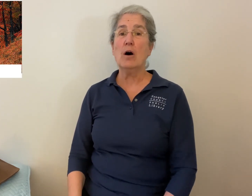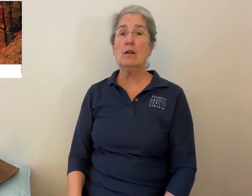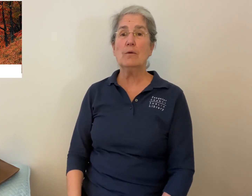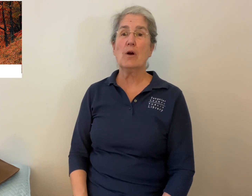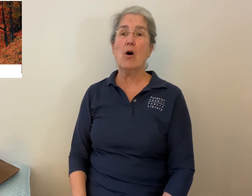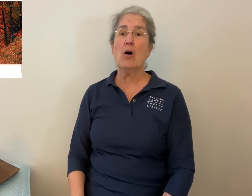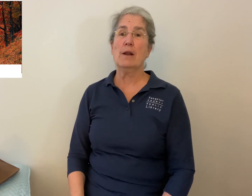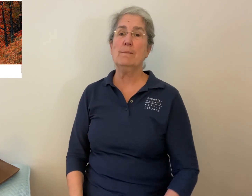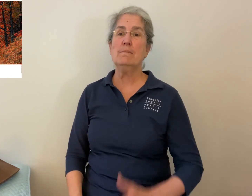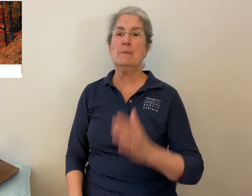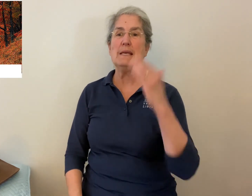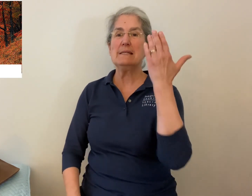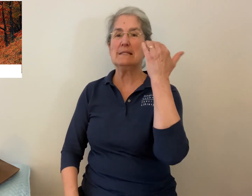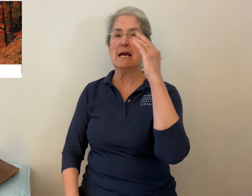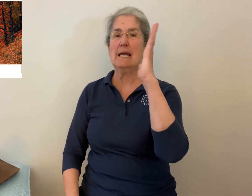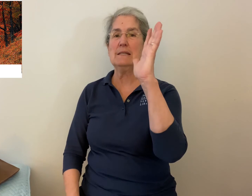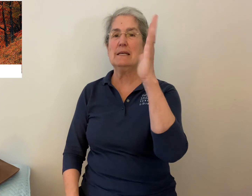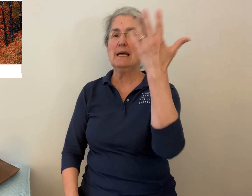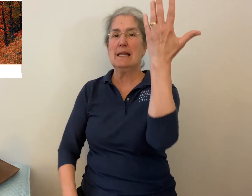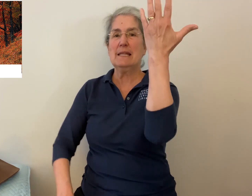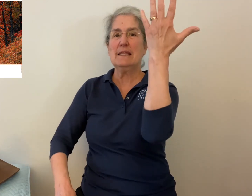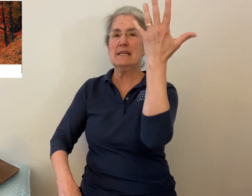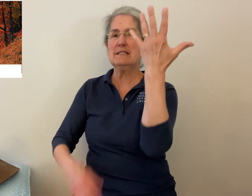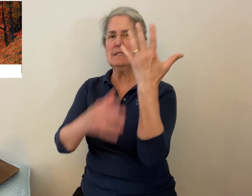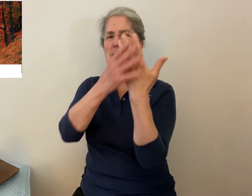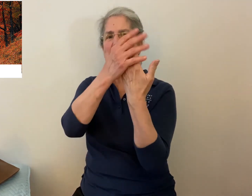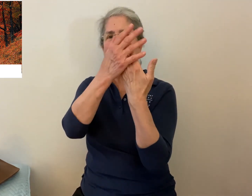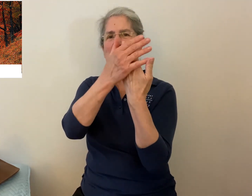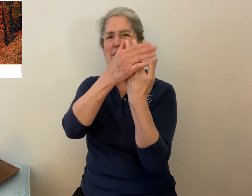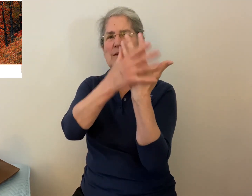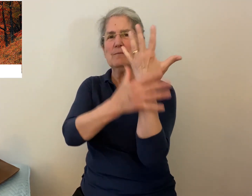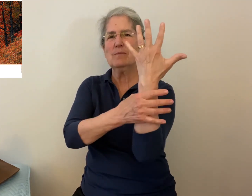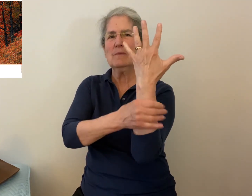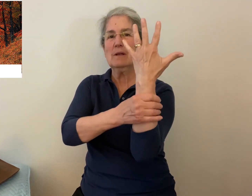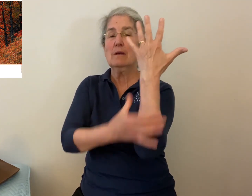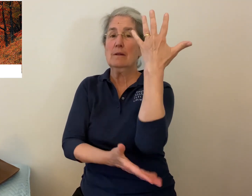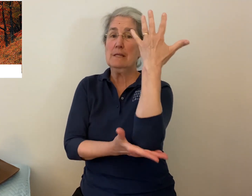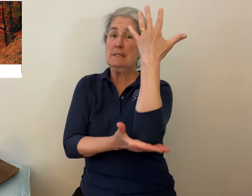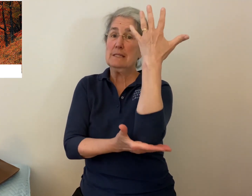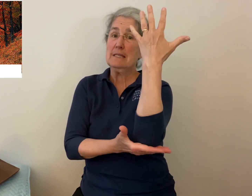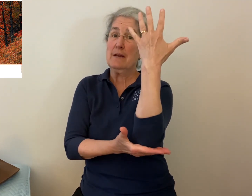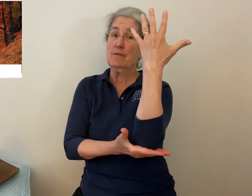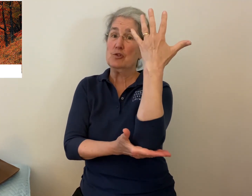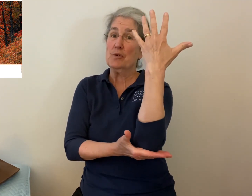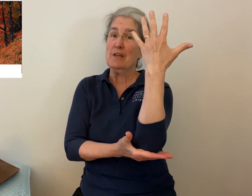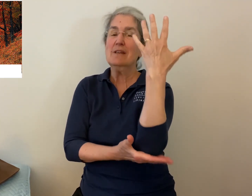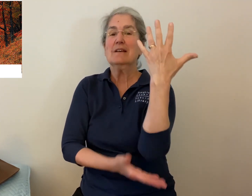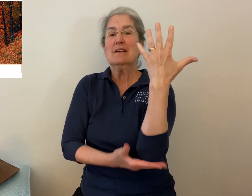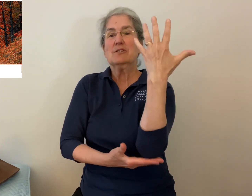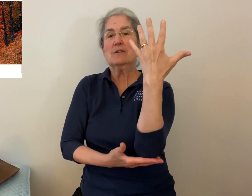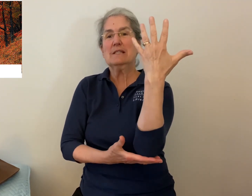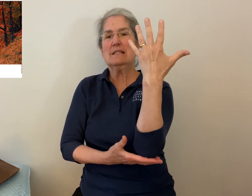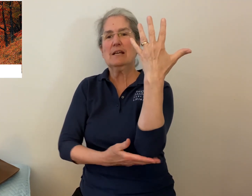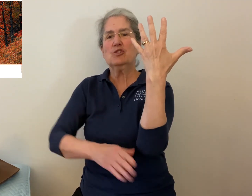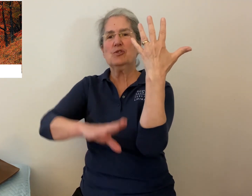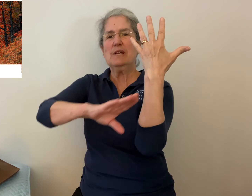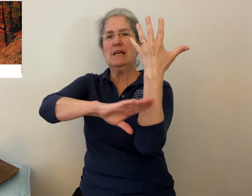Fall or autumn is signed like this. This is kind of like this is the sign for tree. So this is like a tree, and then